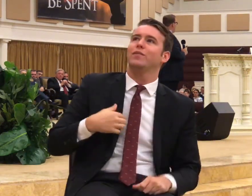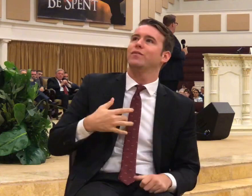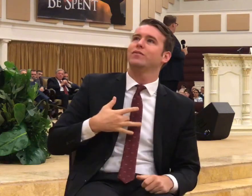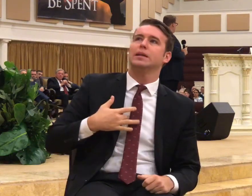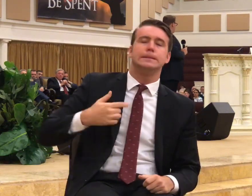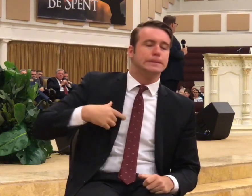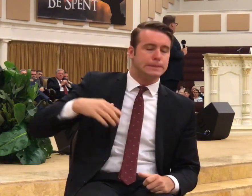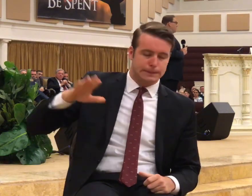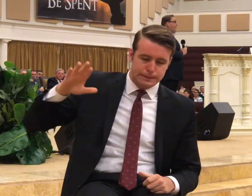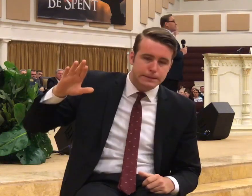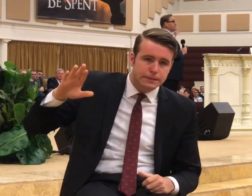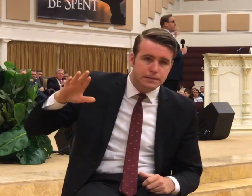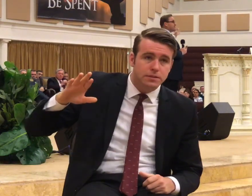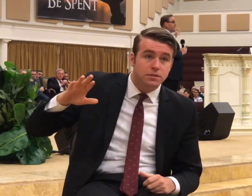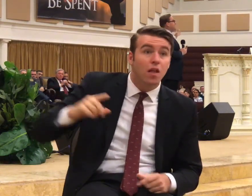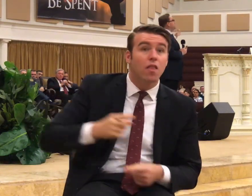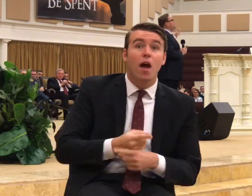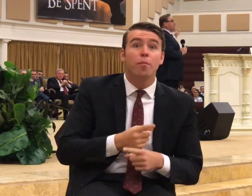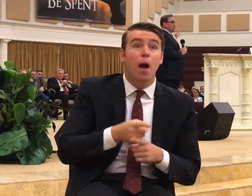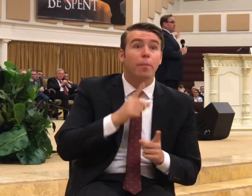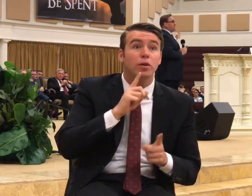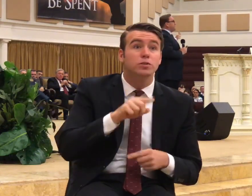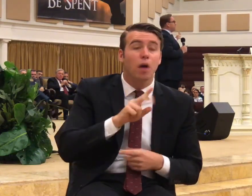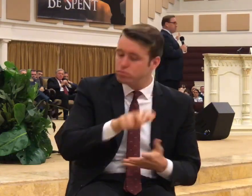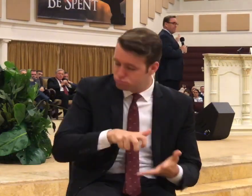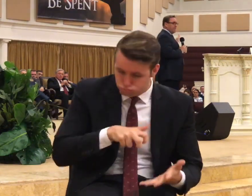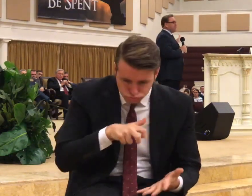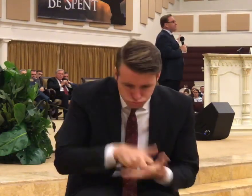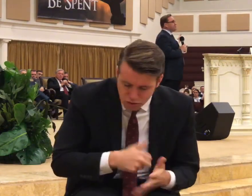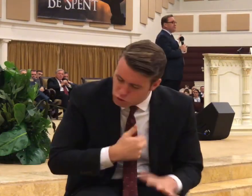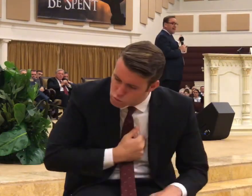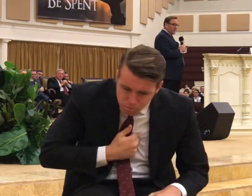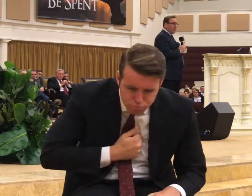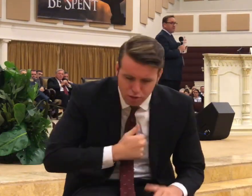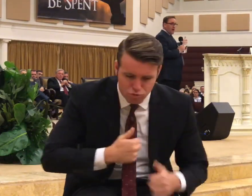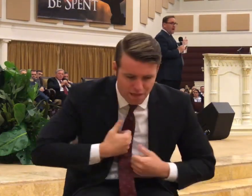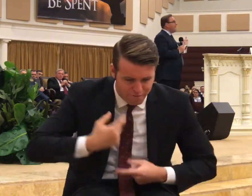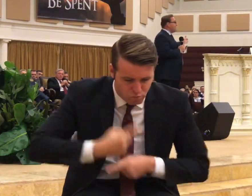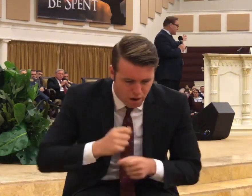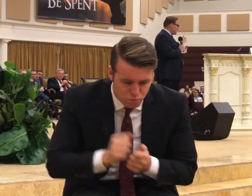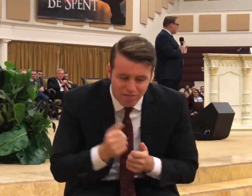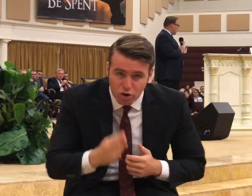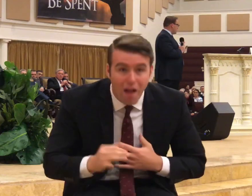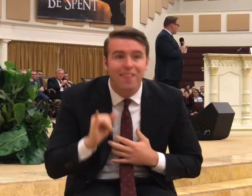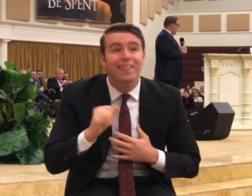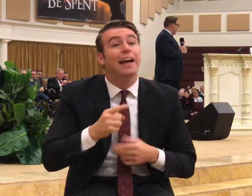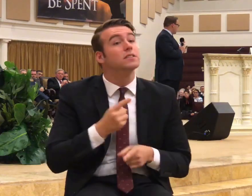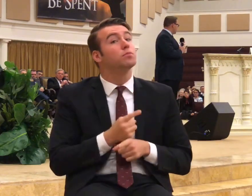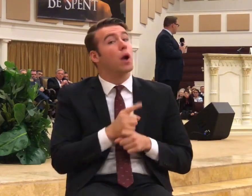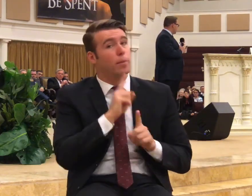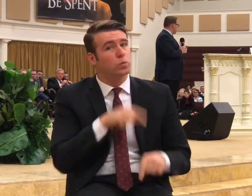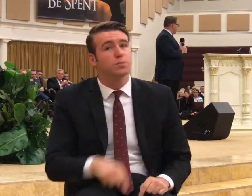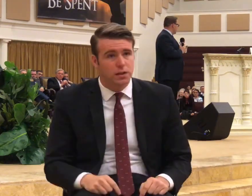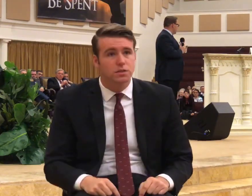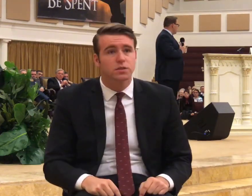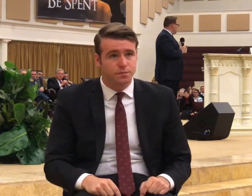may be it. And the proper response tonight is you fall on your face and you repent, you get your life right with God. That's the proper response.